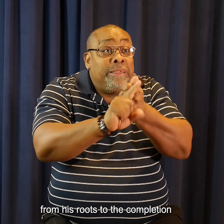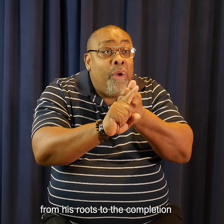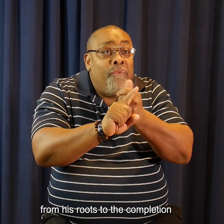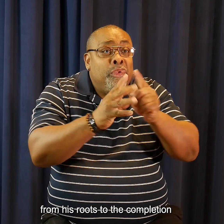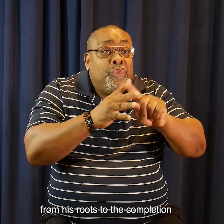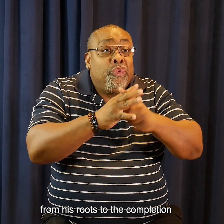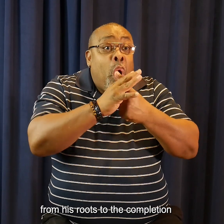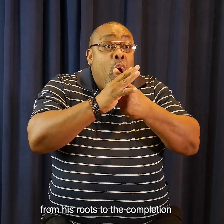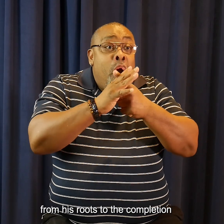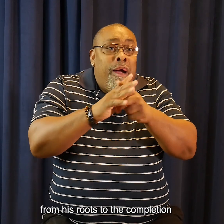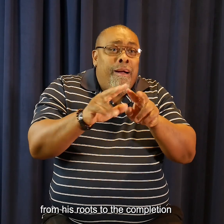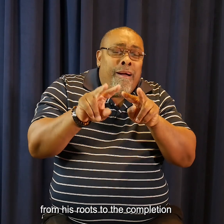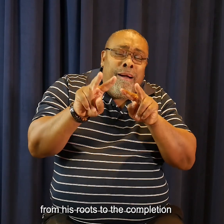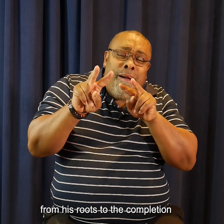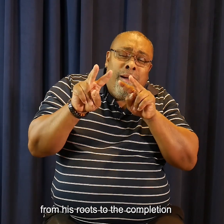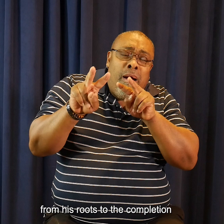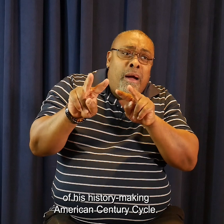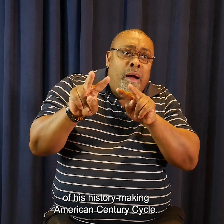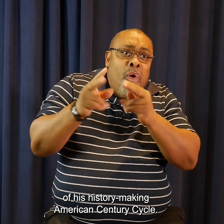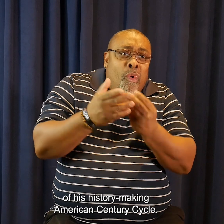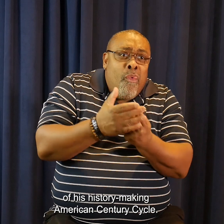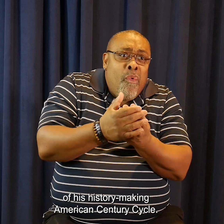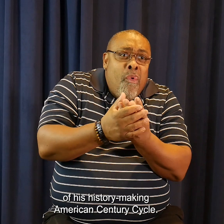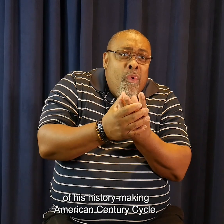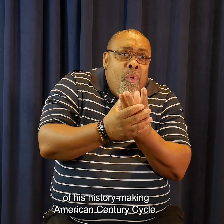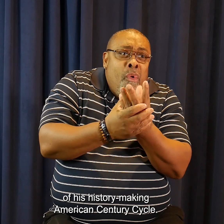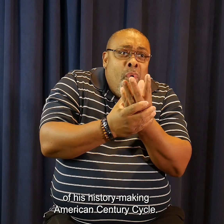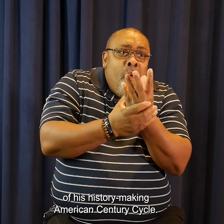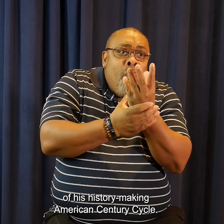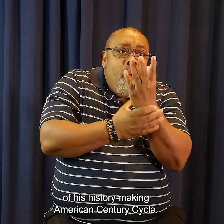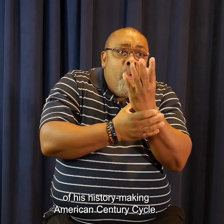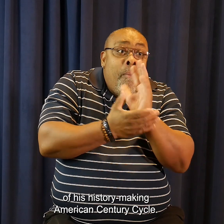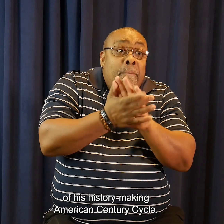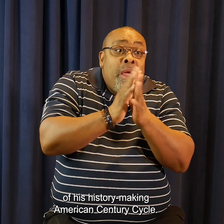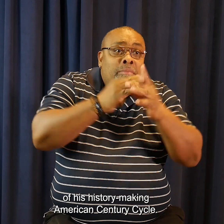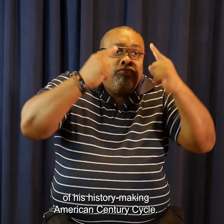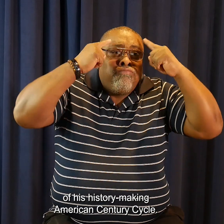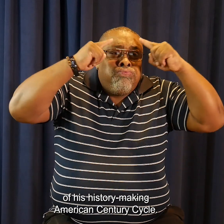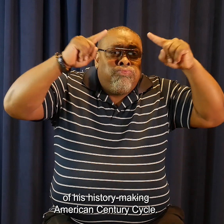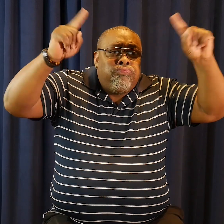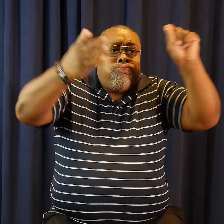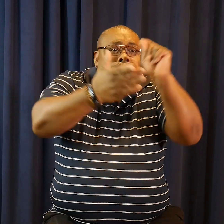roots to the completion of his history-making American Century cycle.